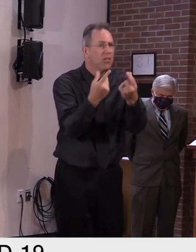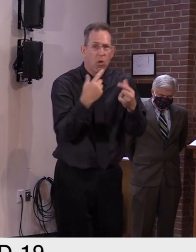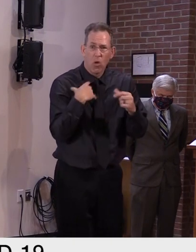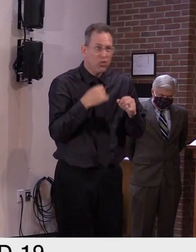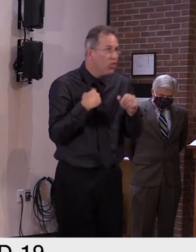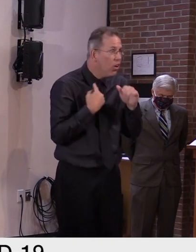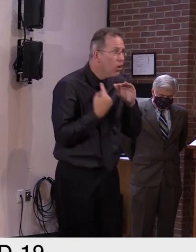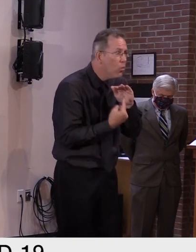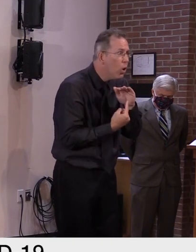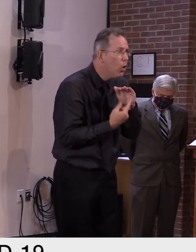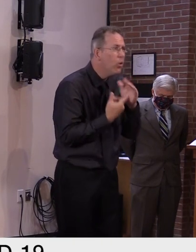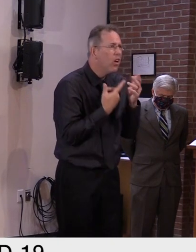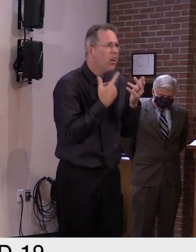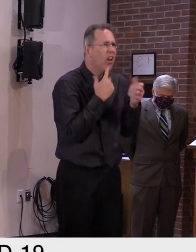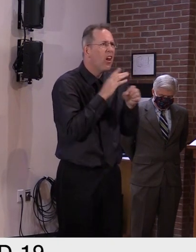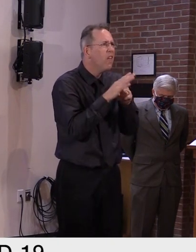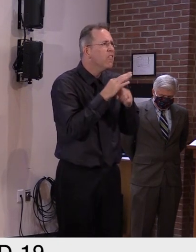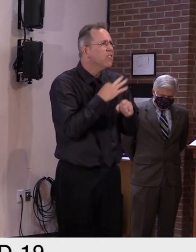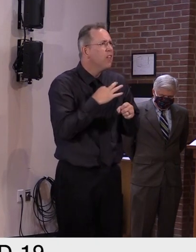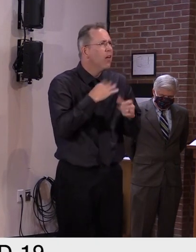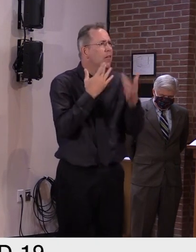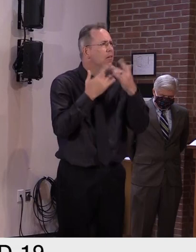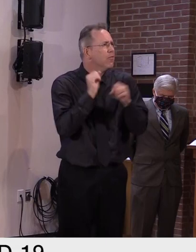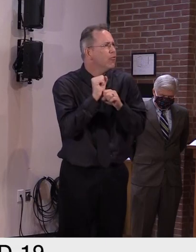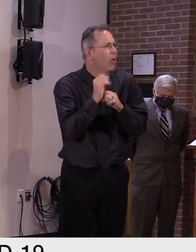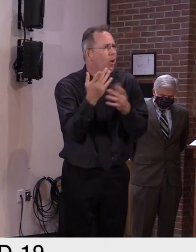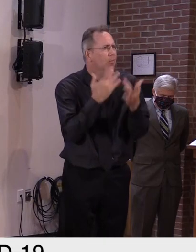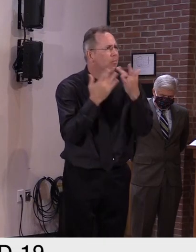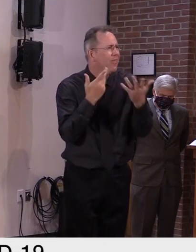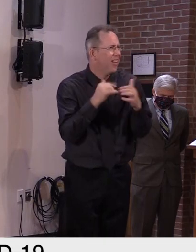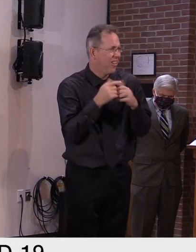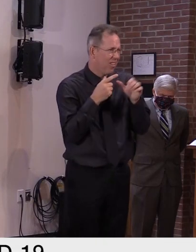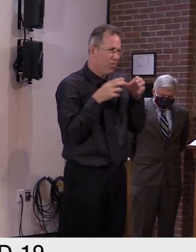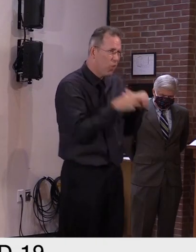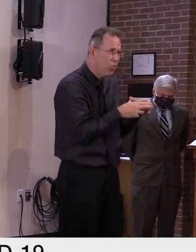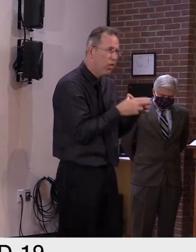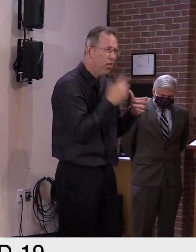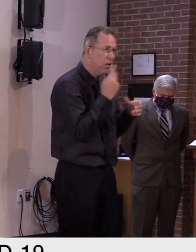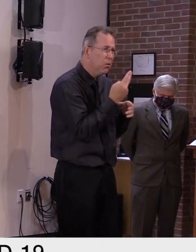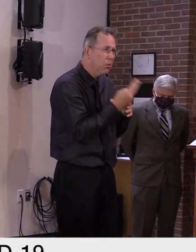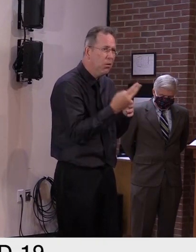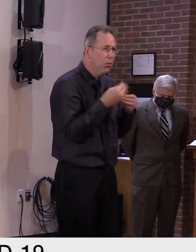Too early to tell. We're definitely actively taking a look at it, though.